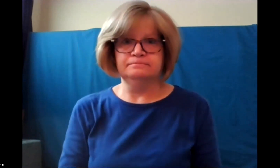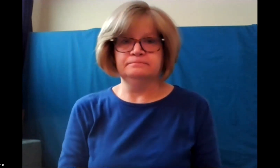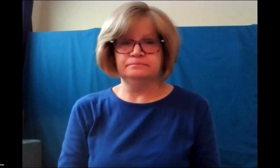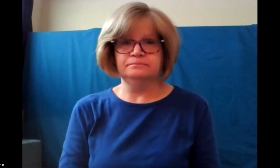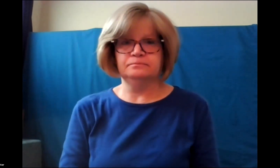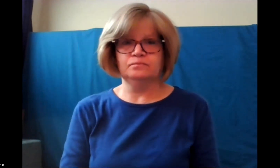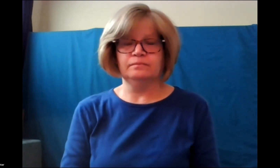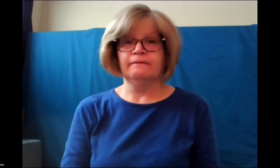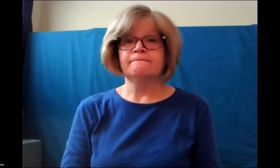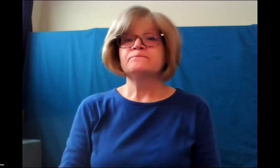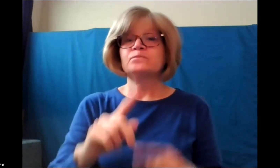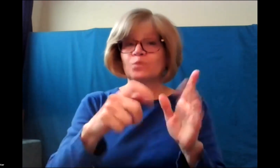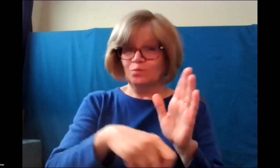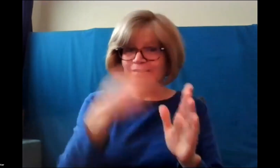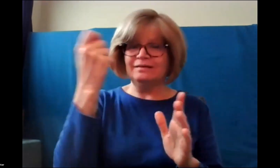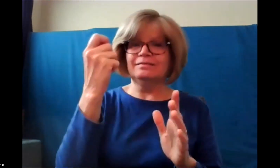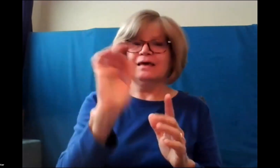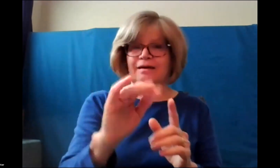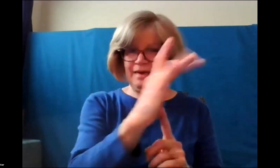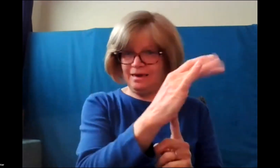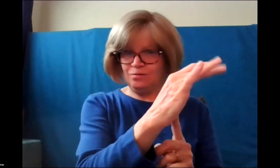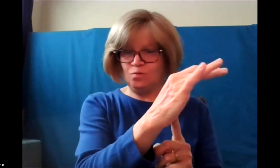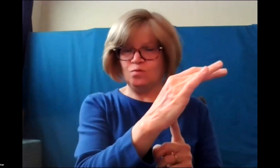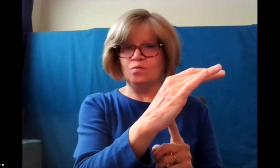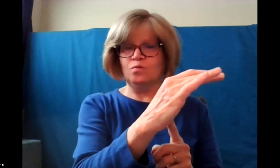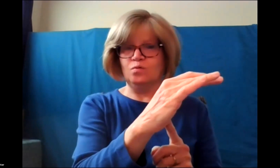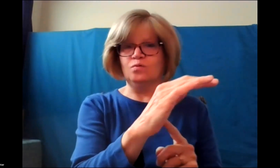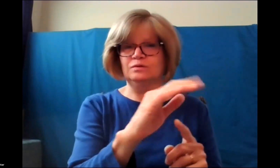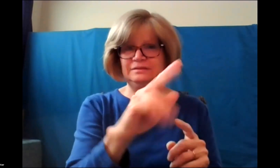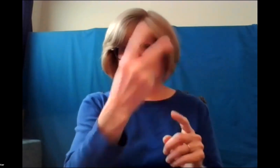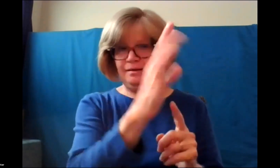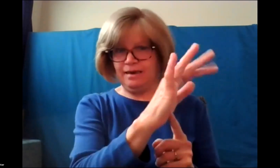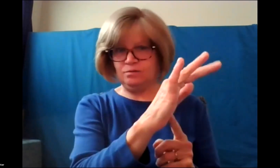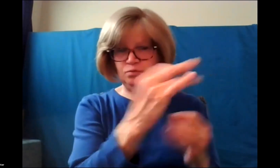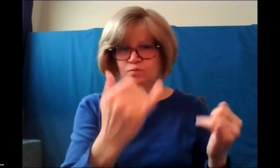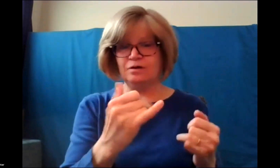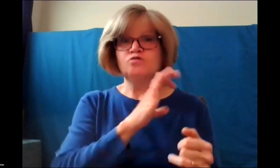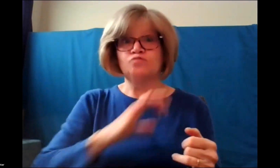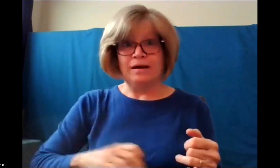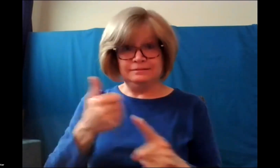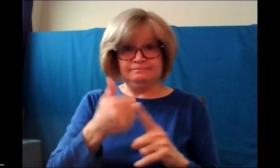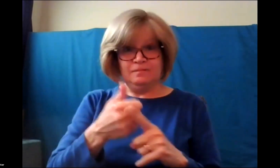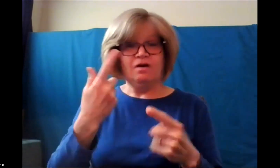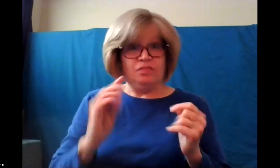As we heard in the lighting of the second candle of Advent, Christ is the way.